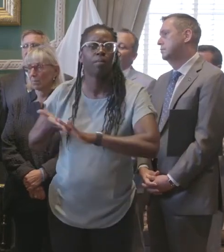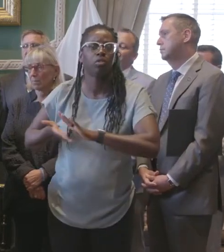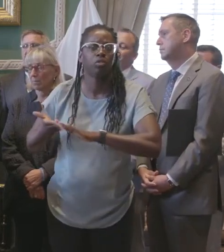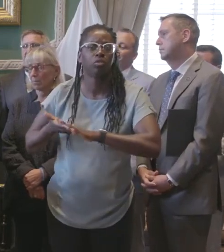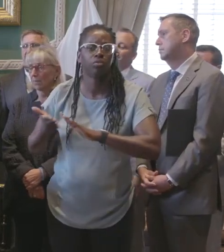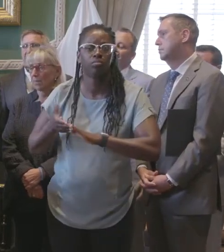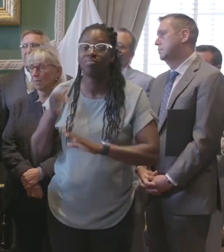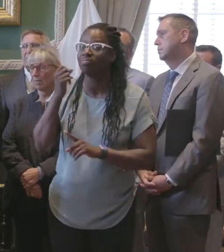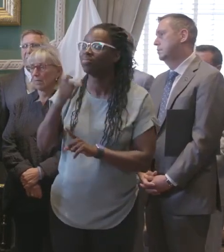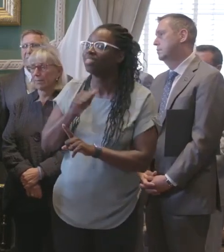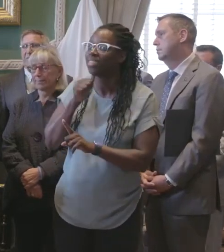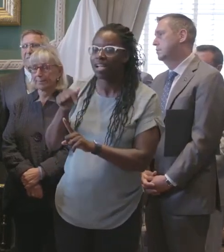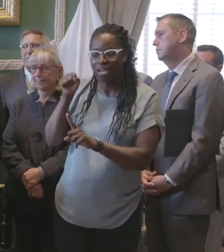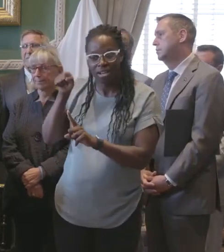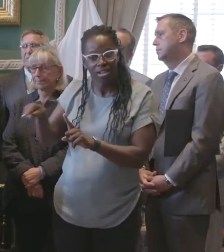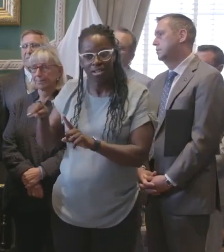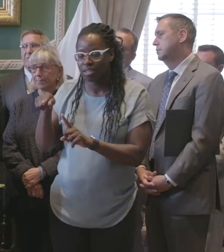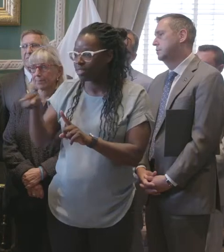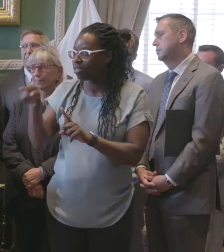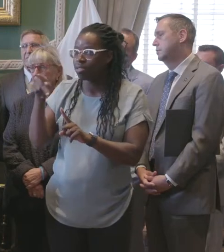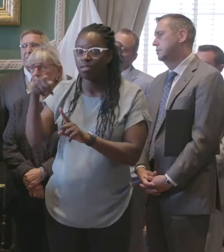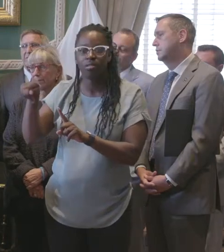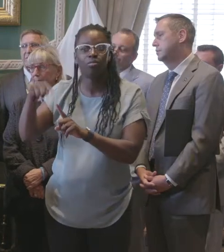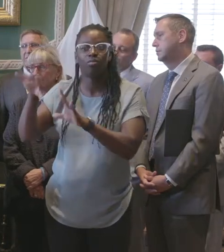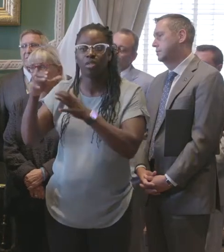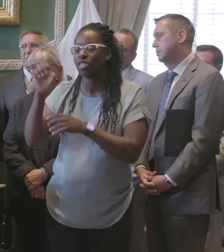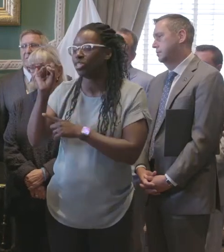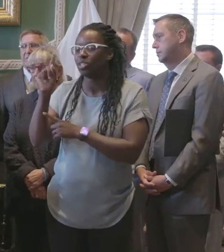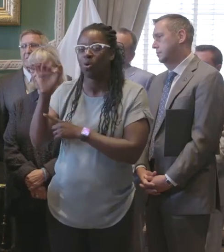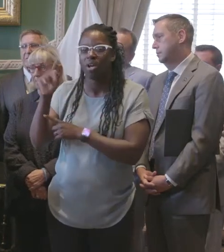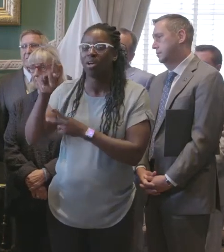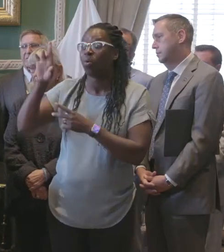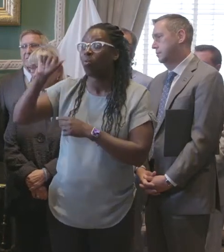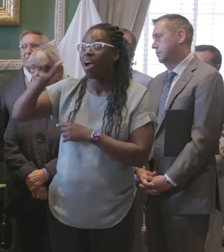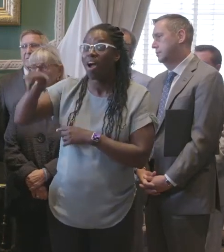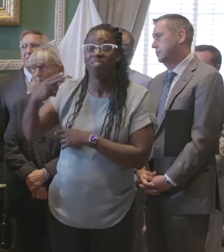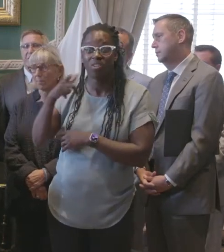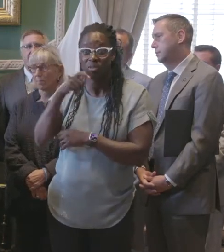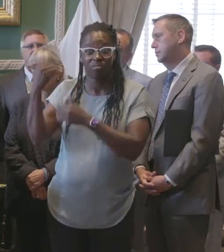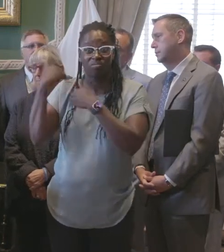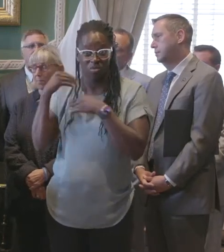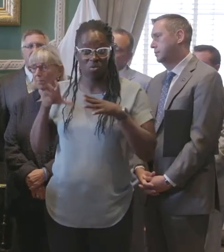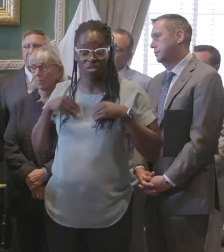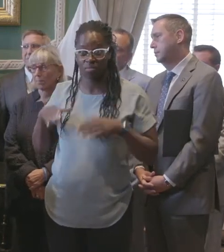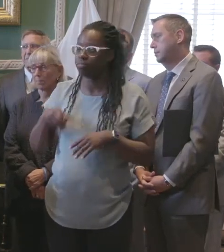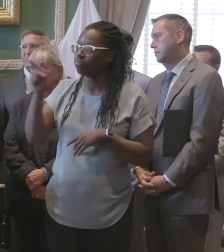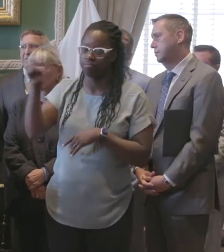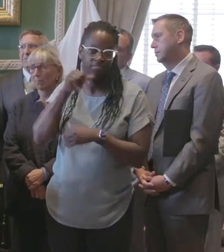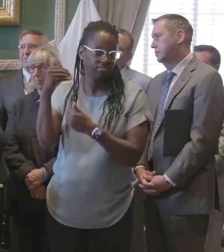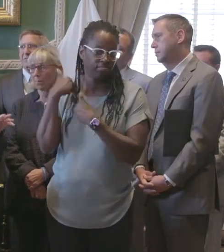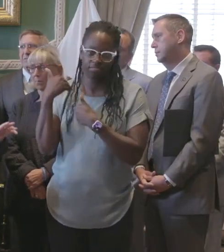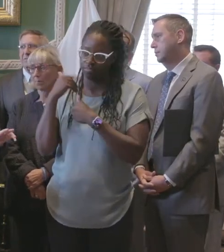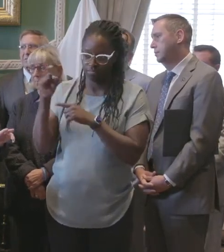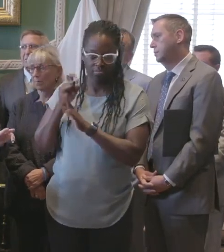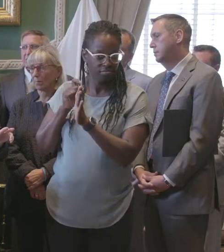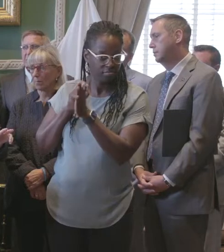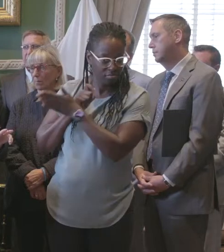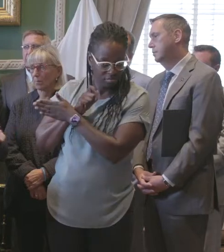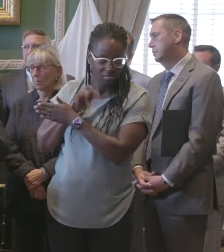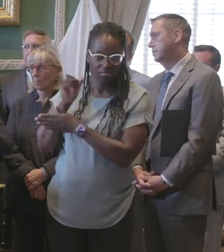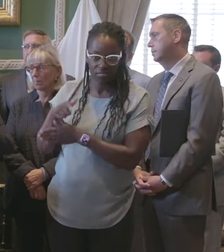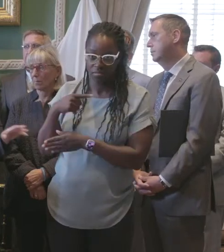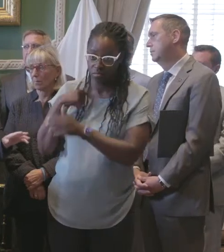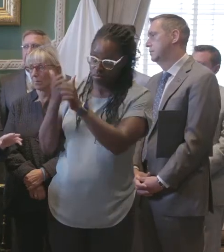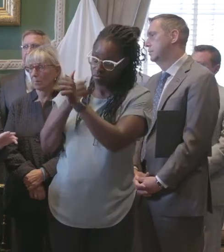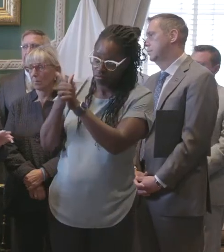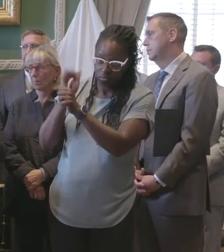Stewart. Stewart, Ralph Dilatori, they're not going to get dime one, okay? And there are a lot of people coming after them for whatever they've squirreled